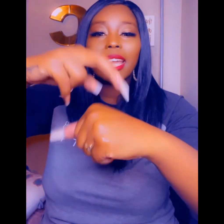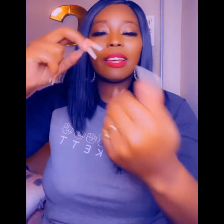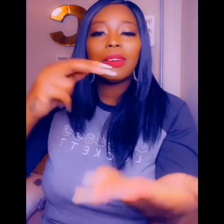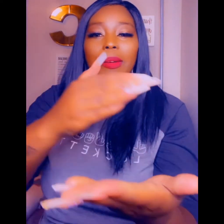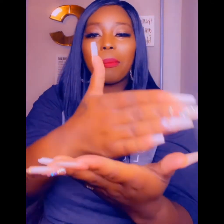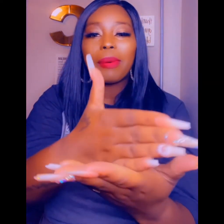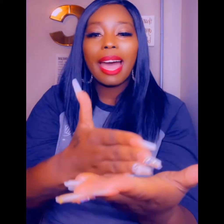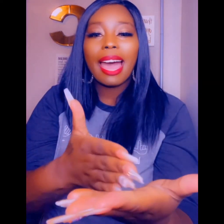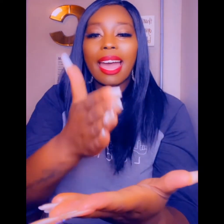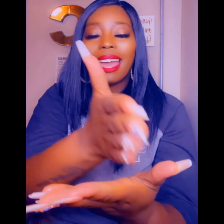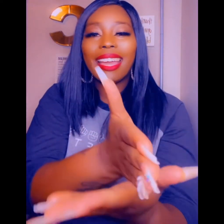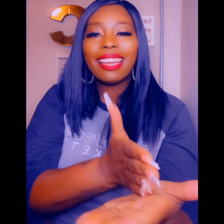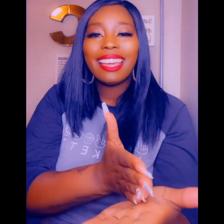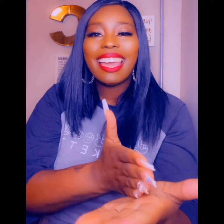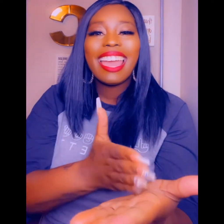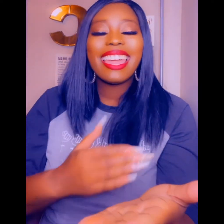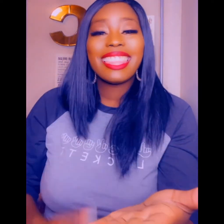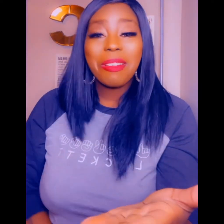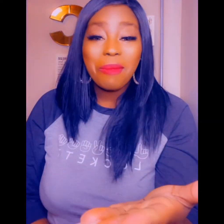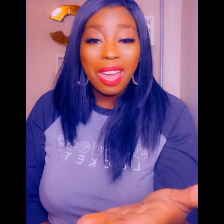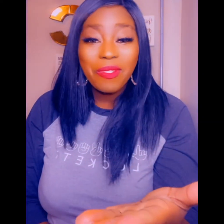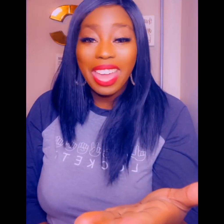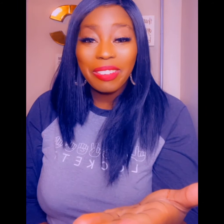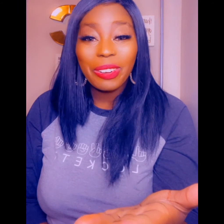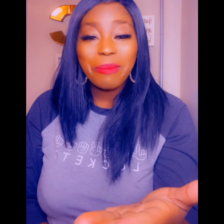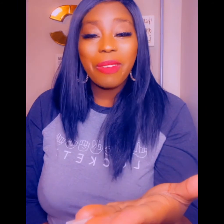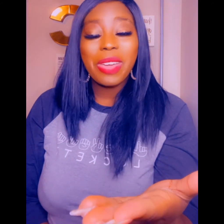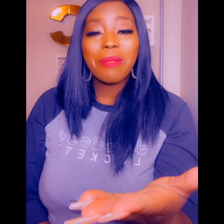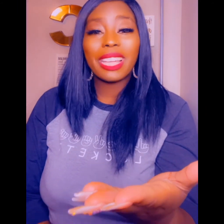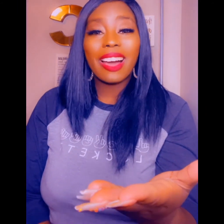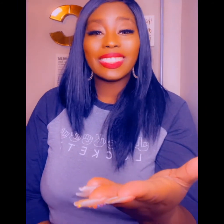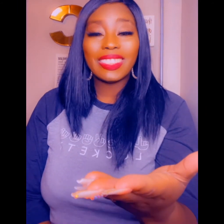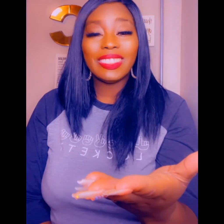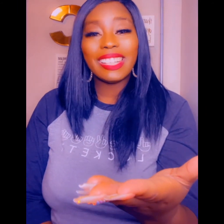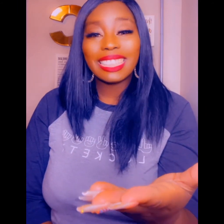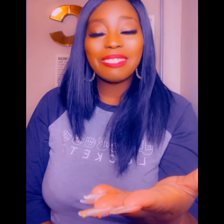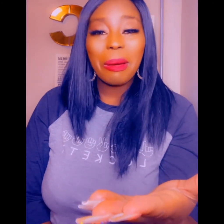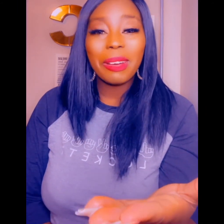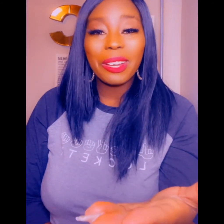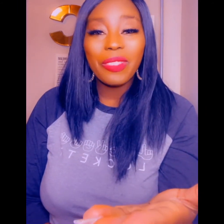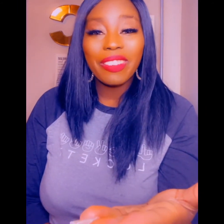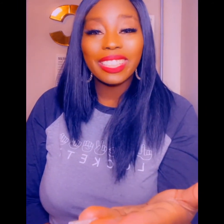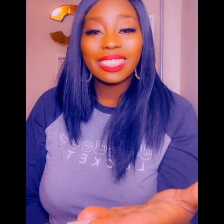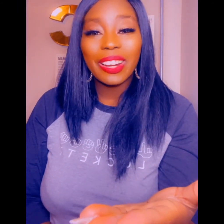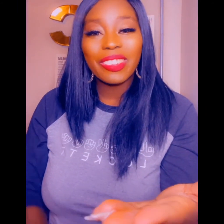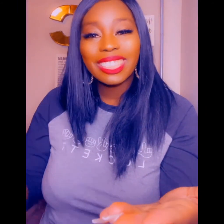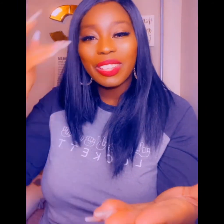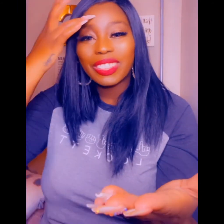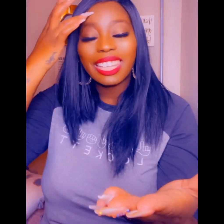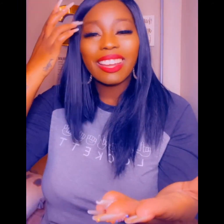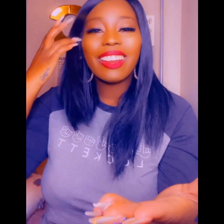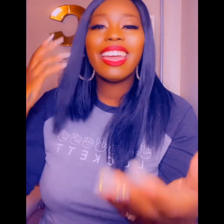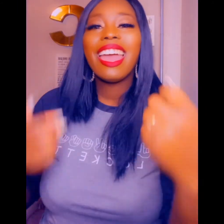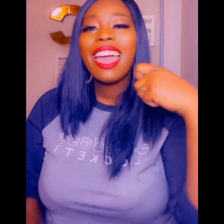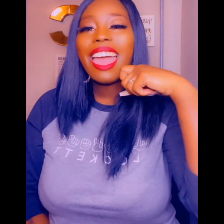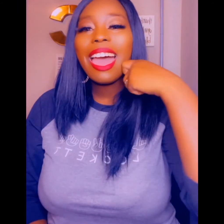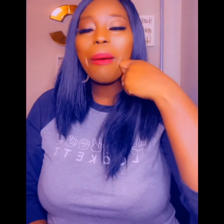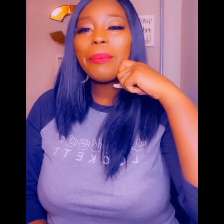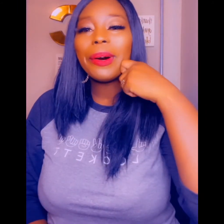potato pie. And then my favorite, my family also do this. My mom's favorite dessert when she was here.